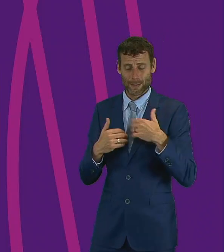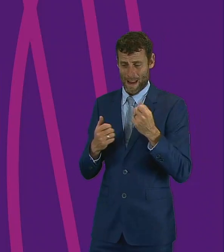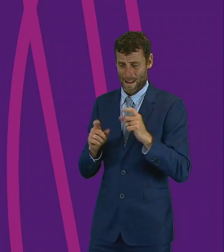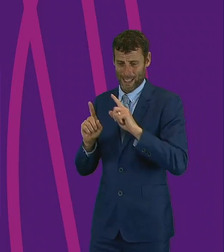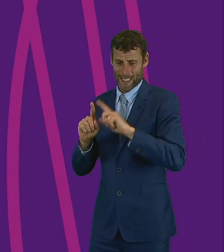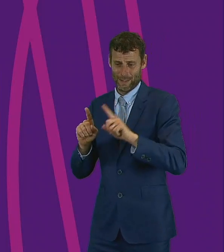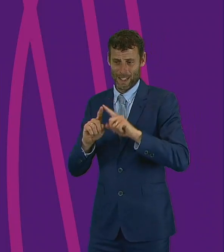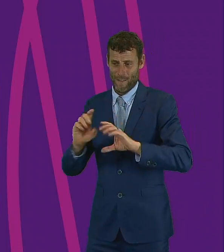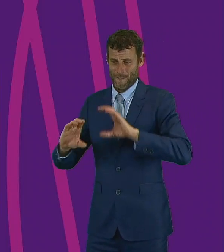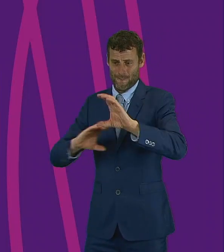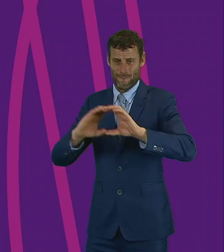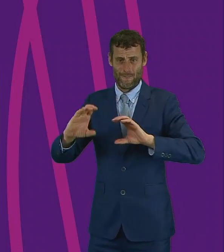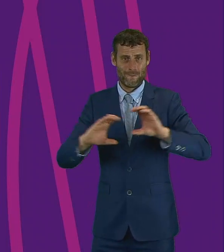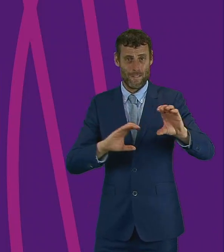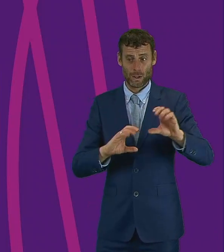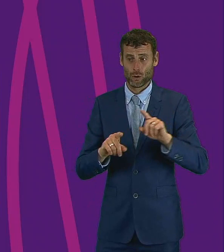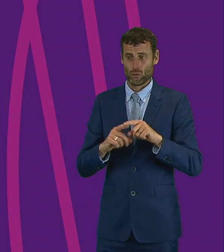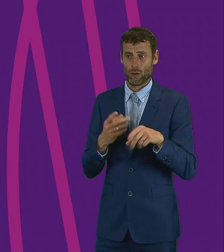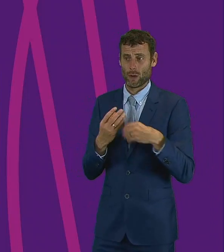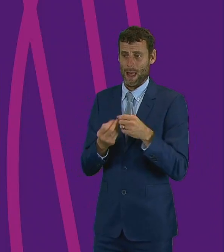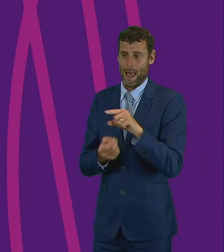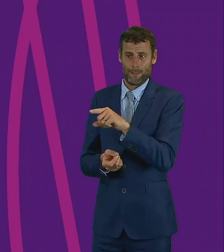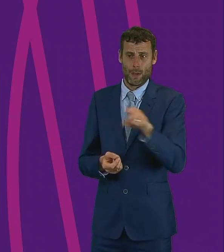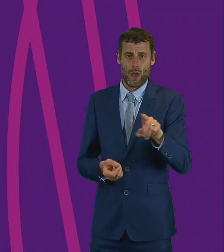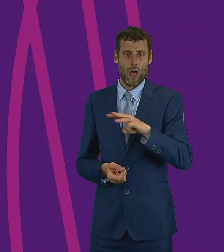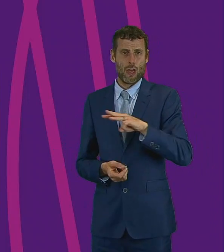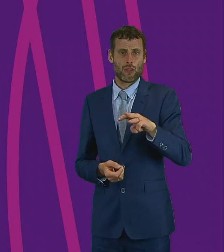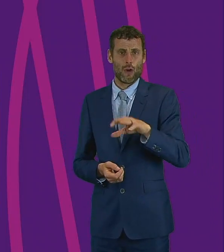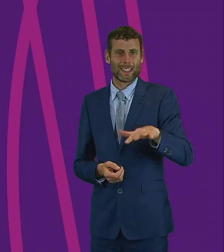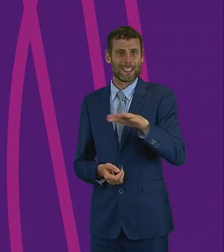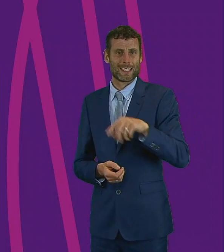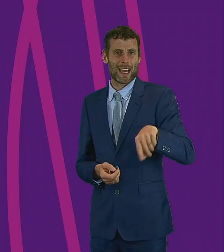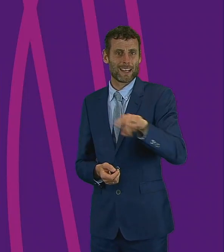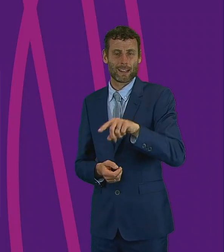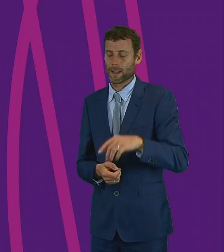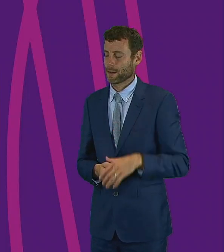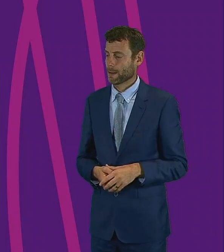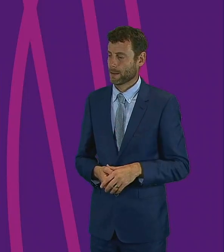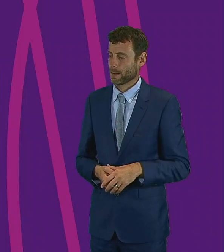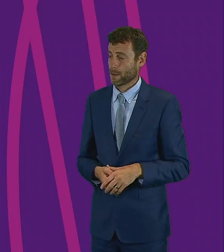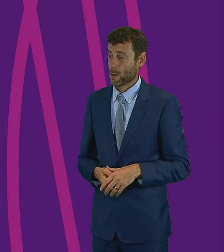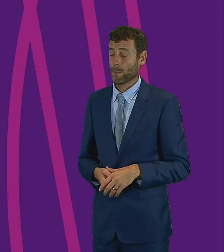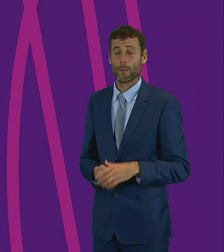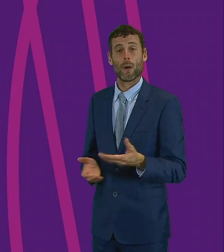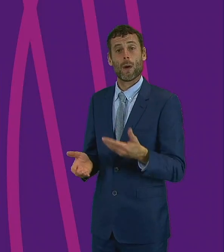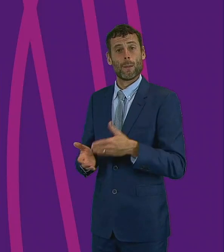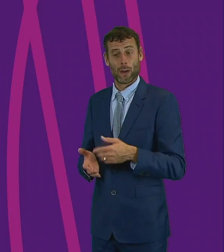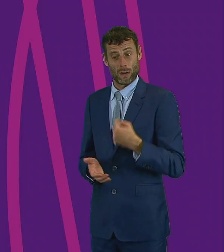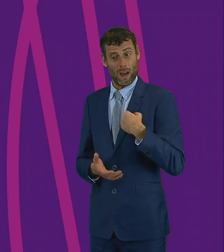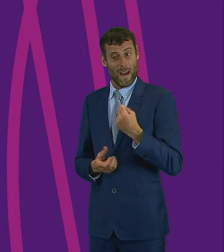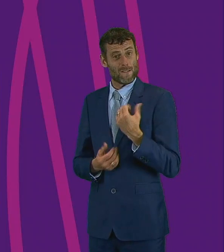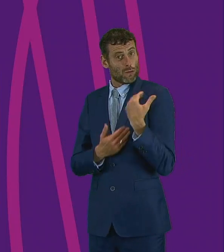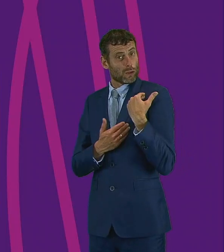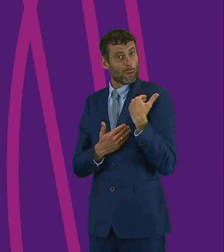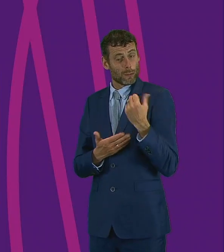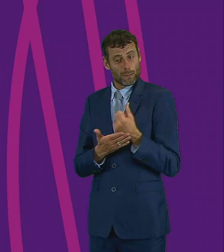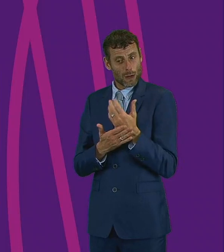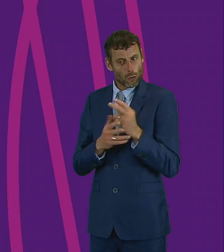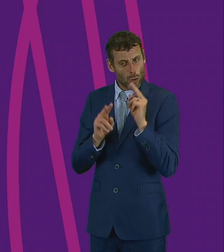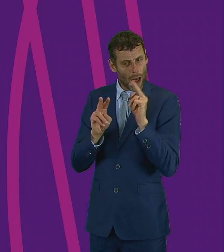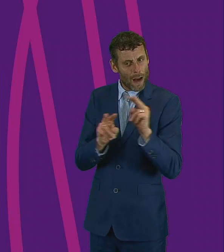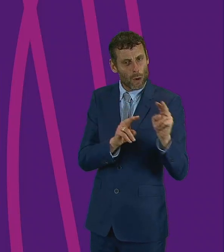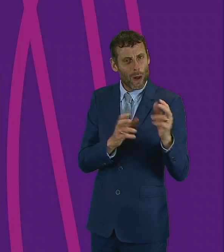ways in which we have supported third sector organisations. And I agree with the member, we have a duty to make sure we continue to look carefully at